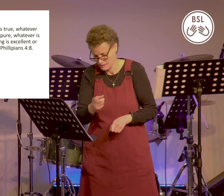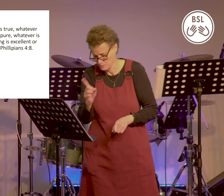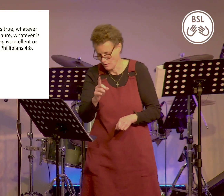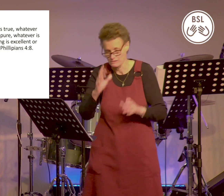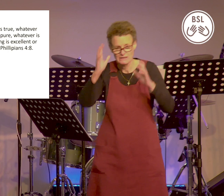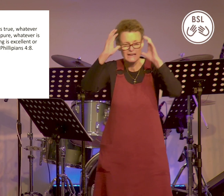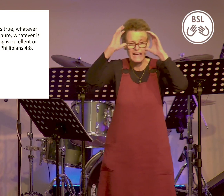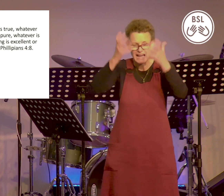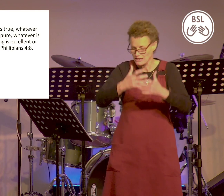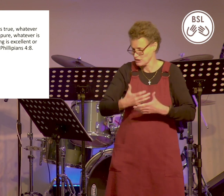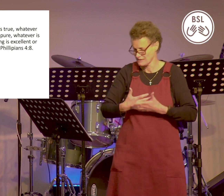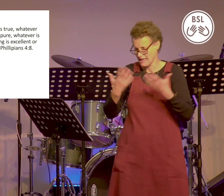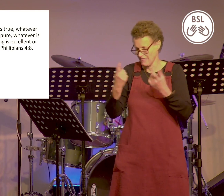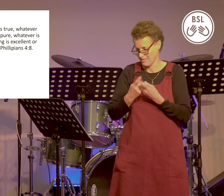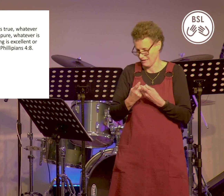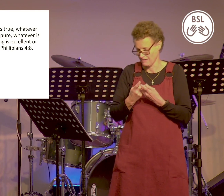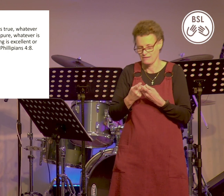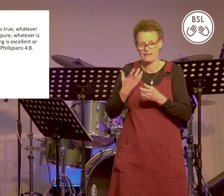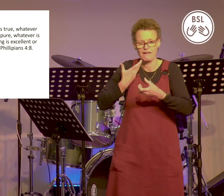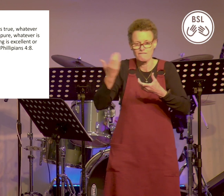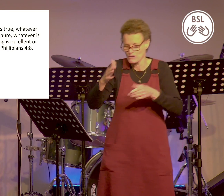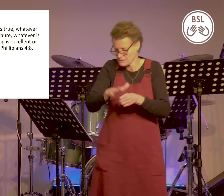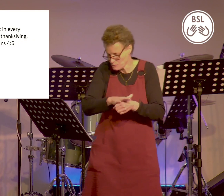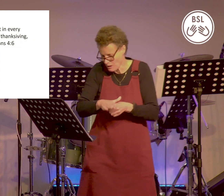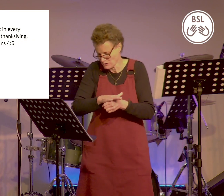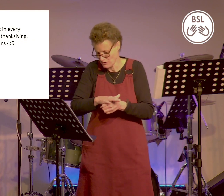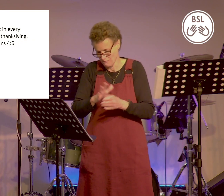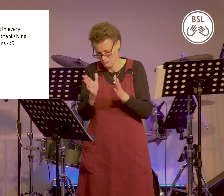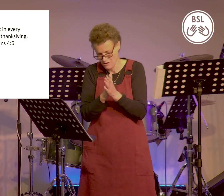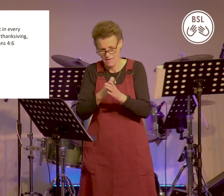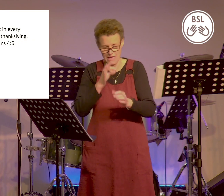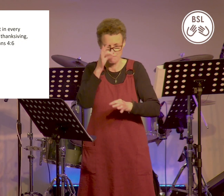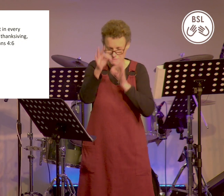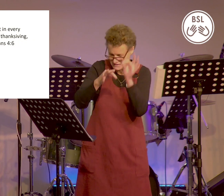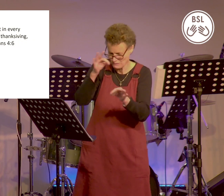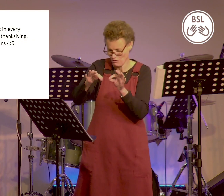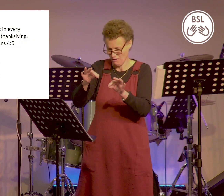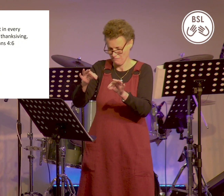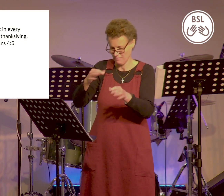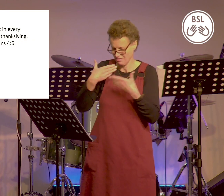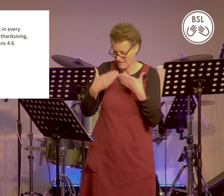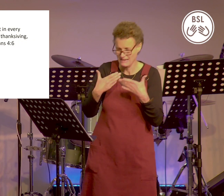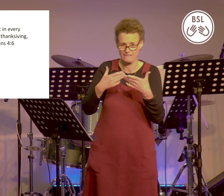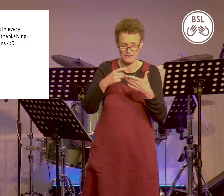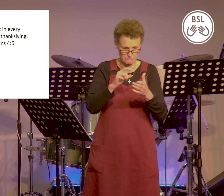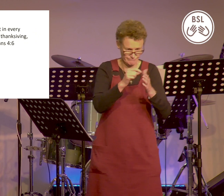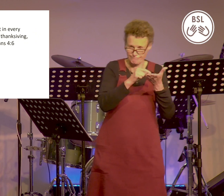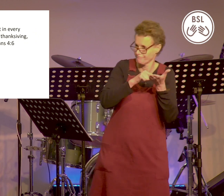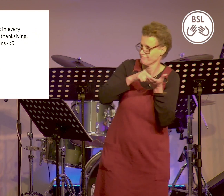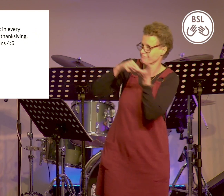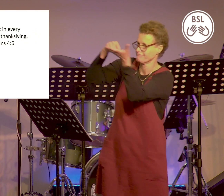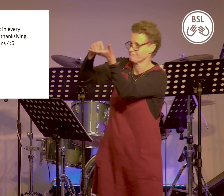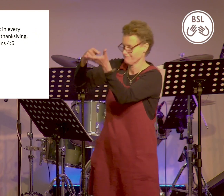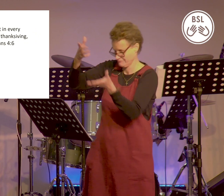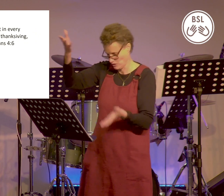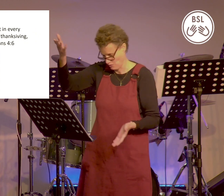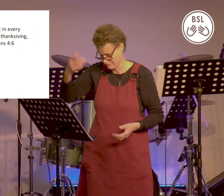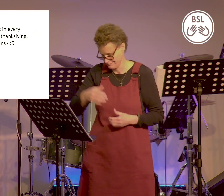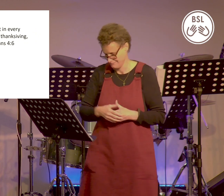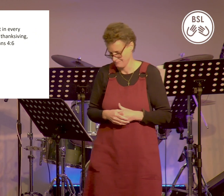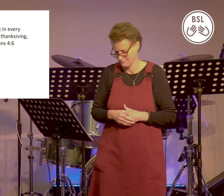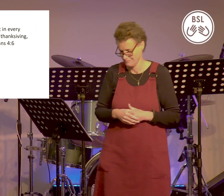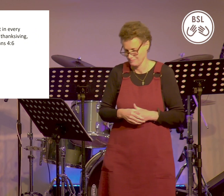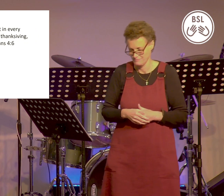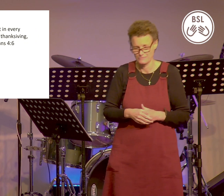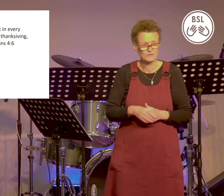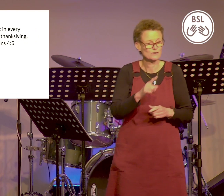Also, again, Philippians says, do not be anxious about anything, but in every situation, by prayer and